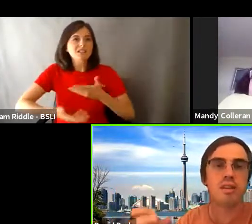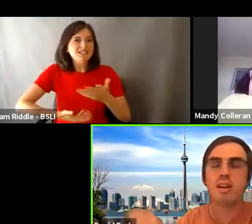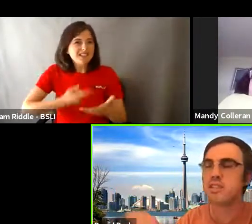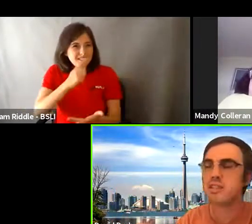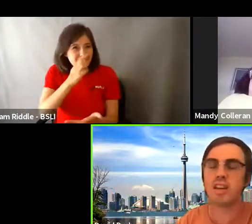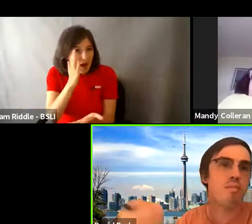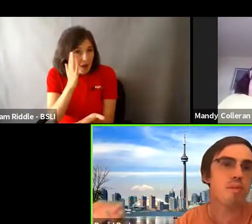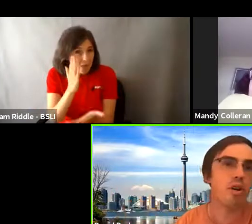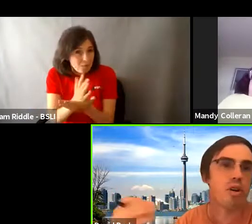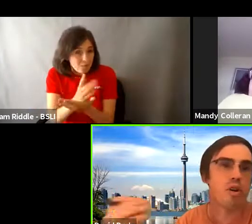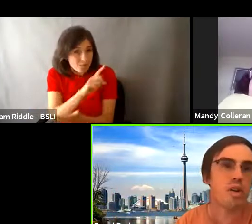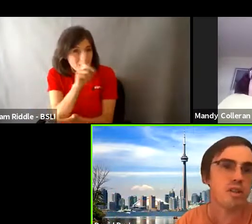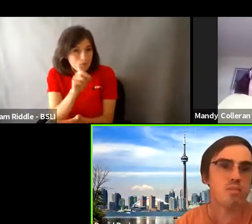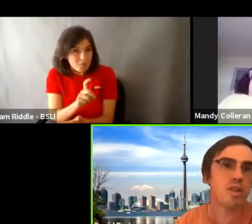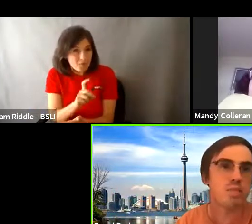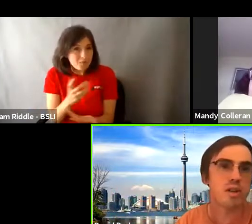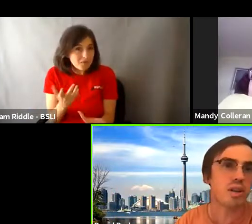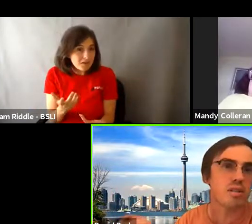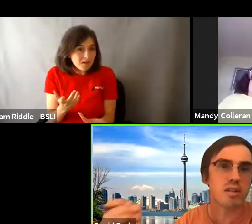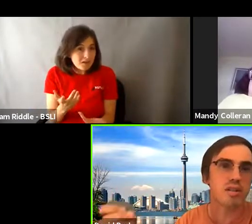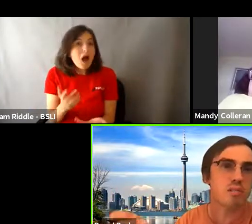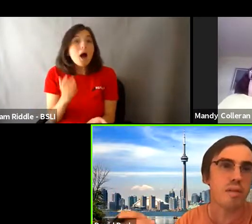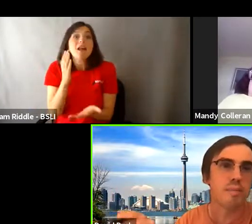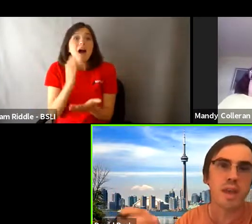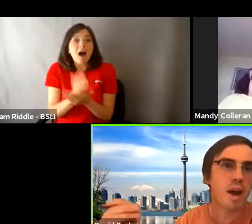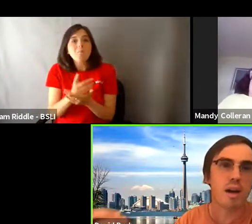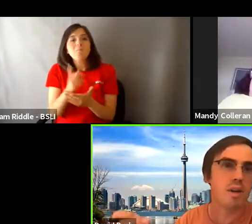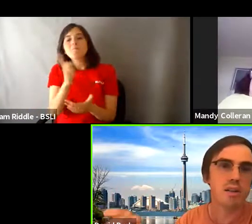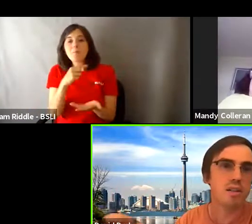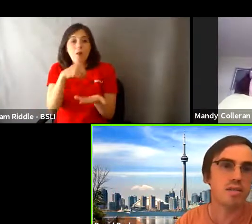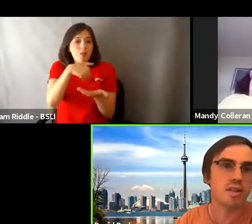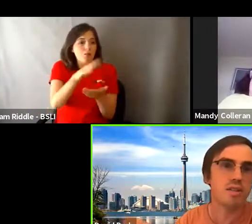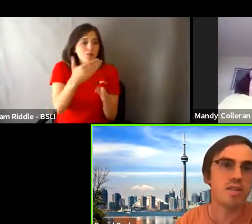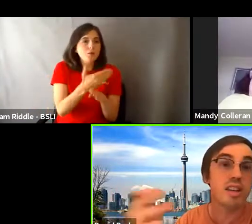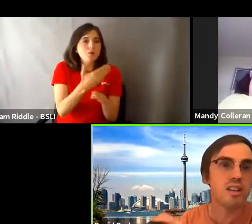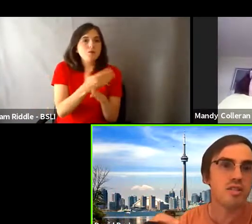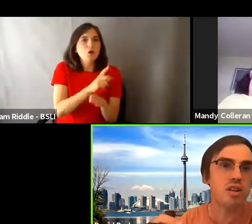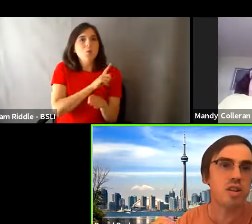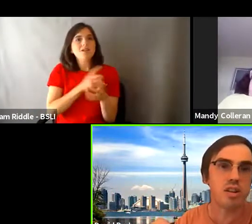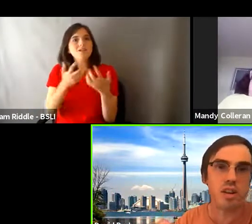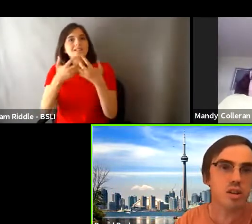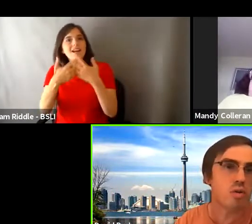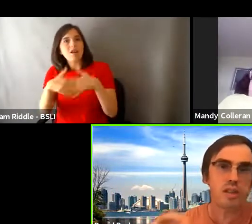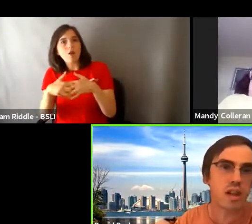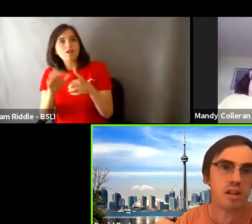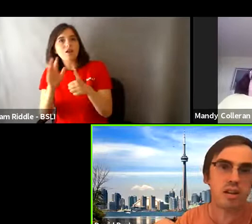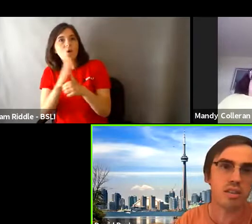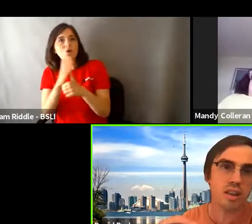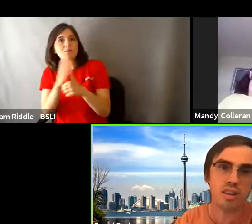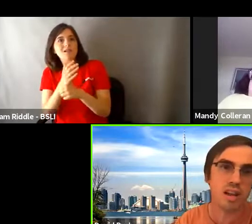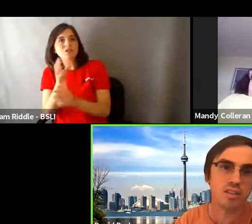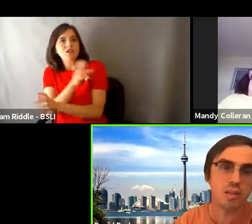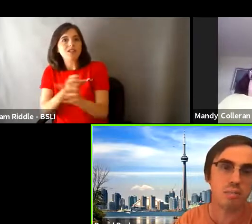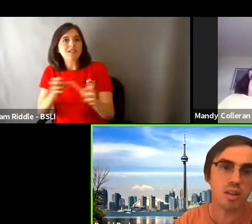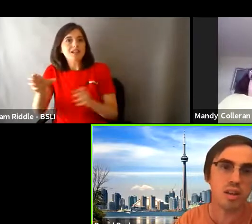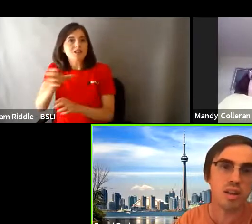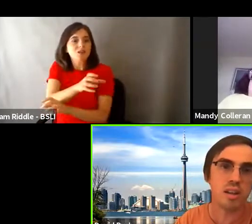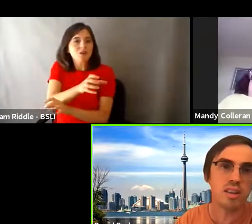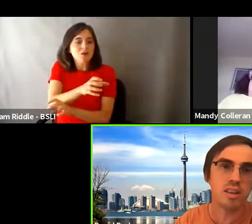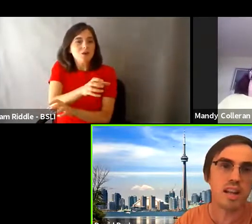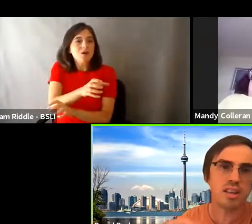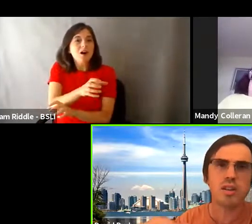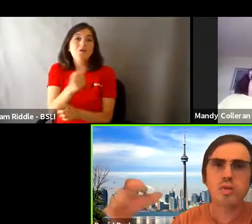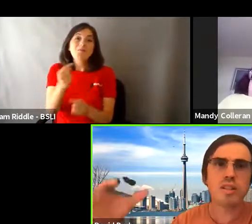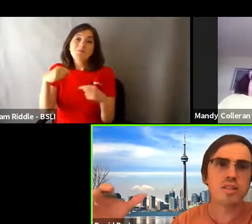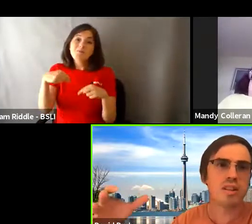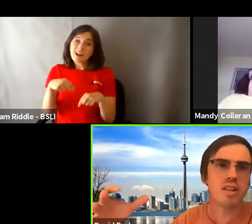is. Not to say that people aren't being displaced by technology, but I'm not convinced, at least in Ontario and Canada, that that's something